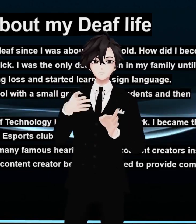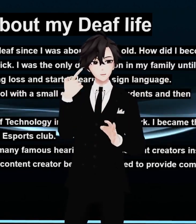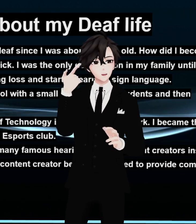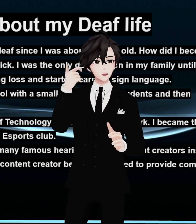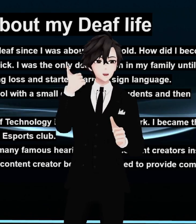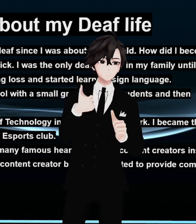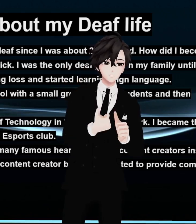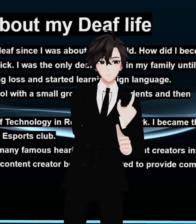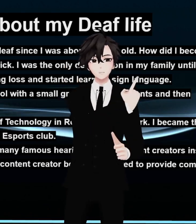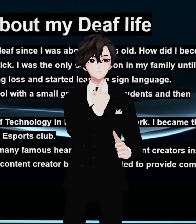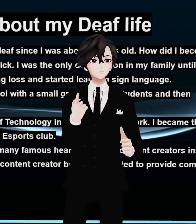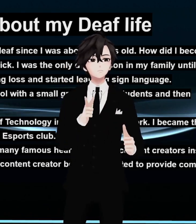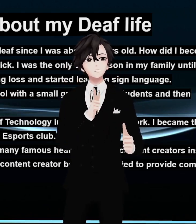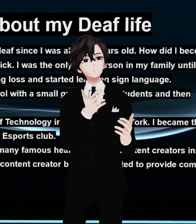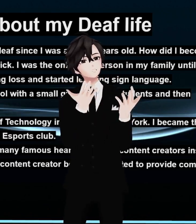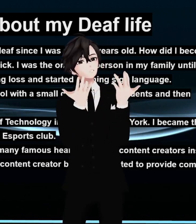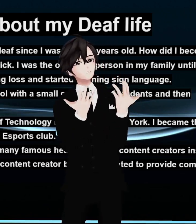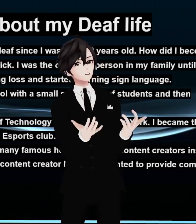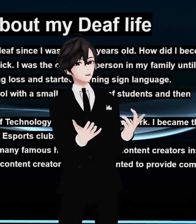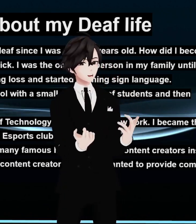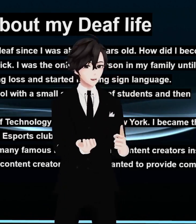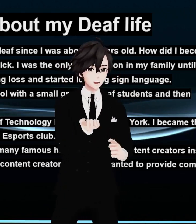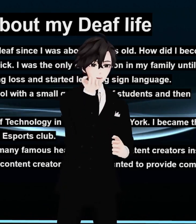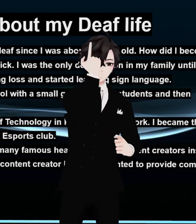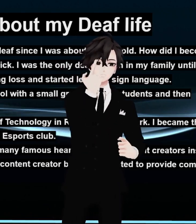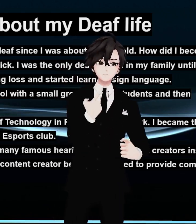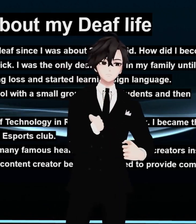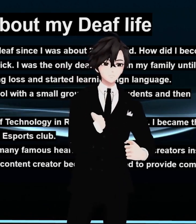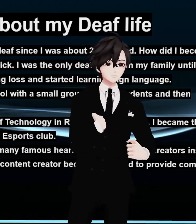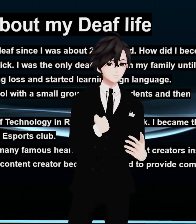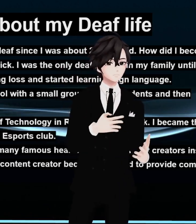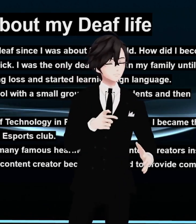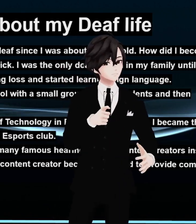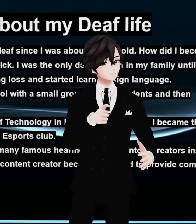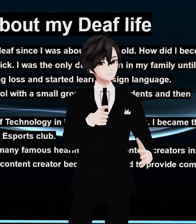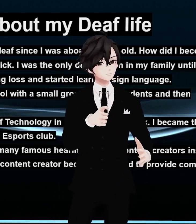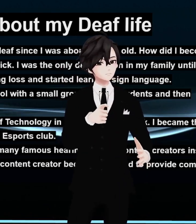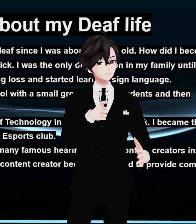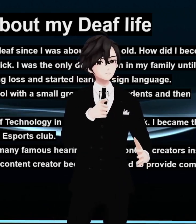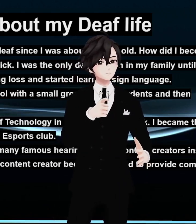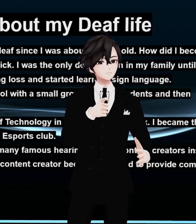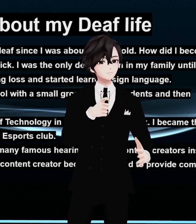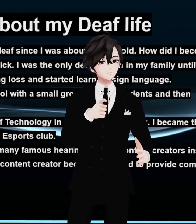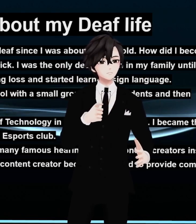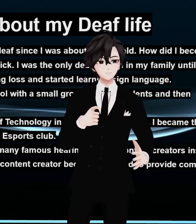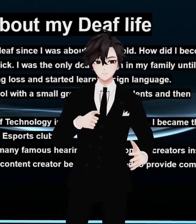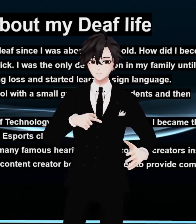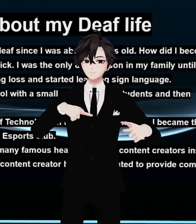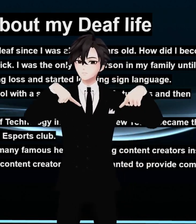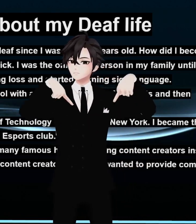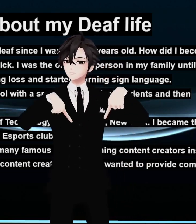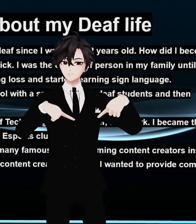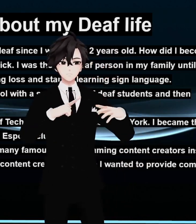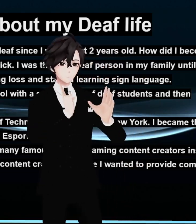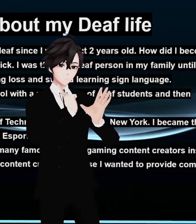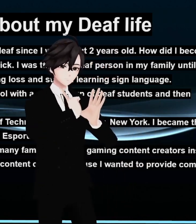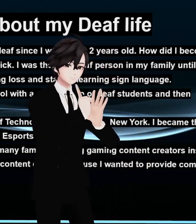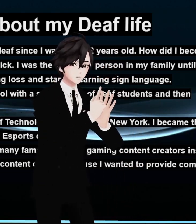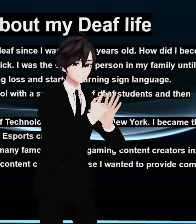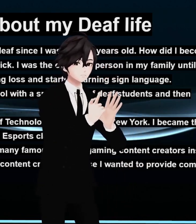And I wanted to be able to bring influence from deaf culture and my sign language into what I do now.